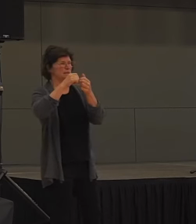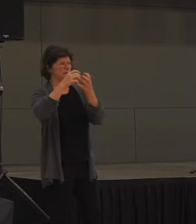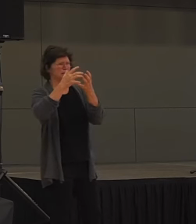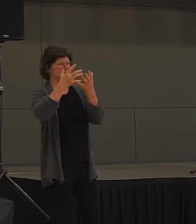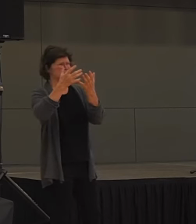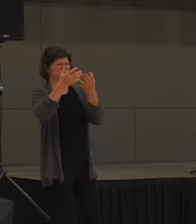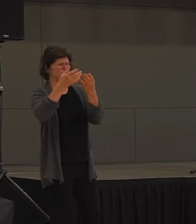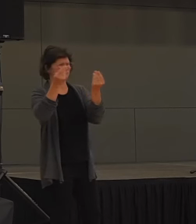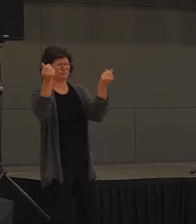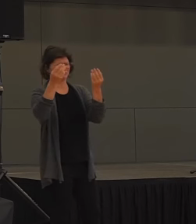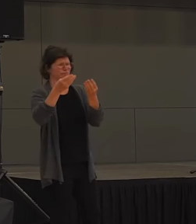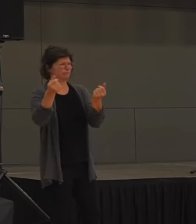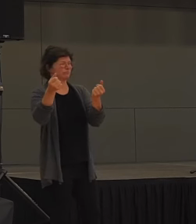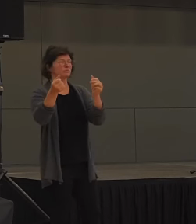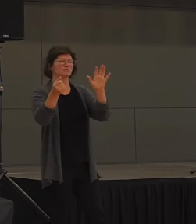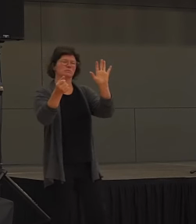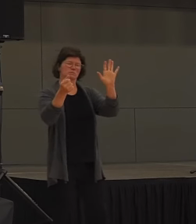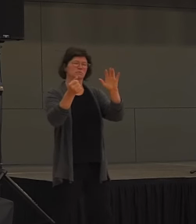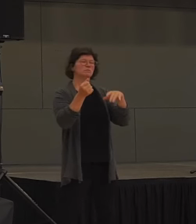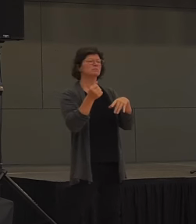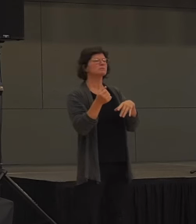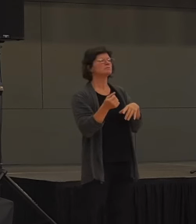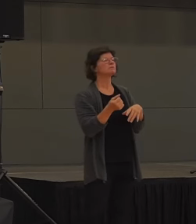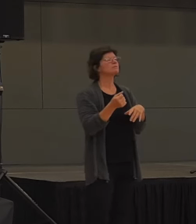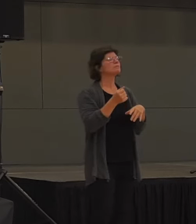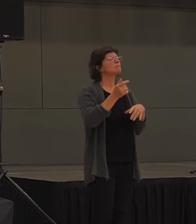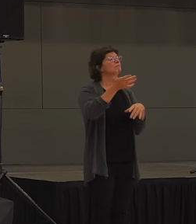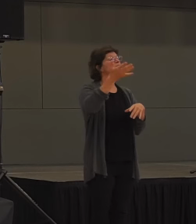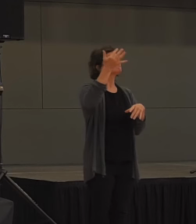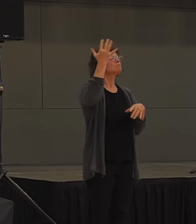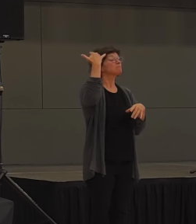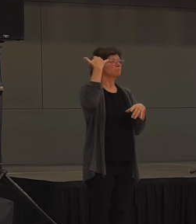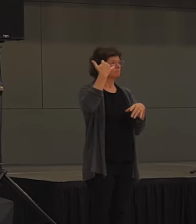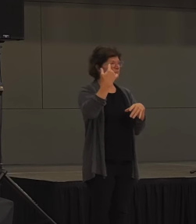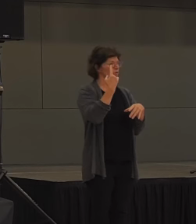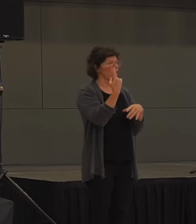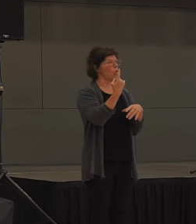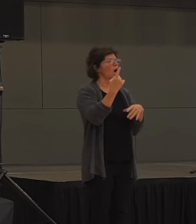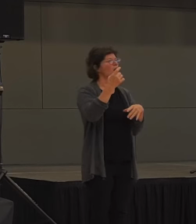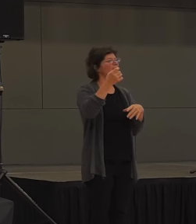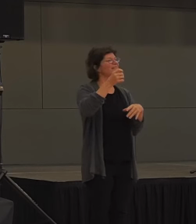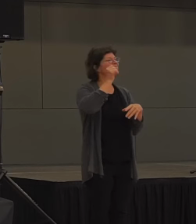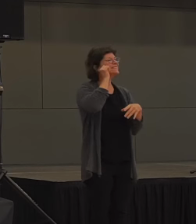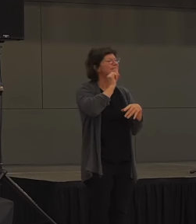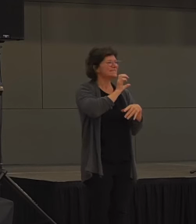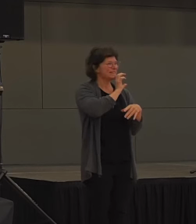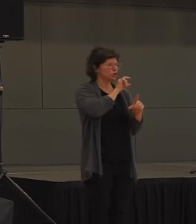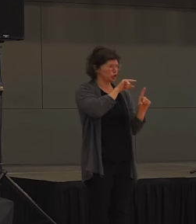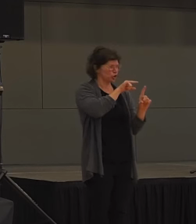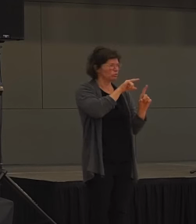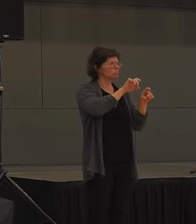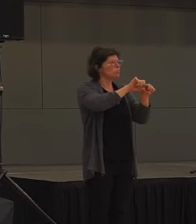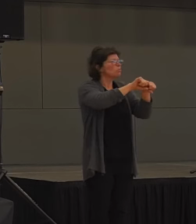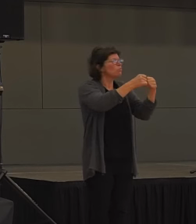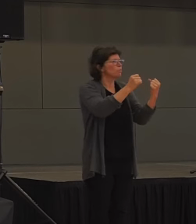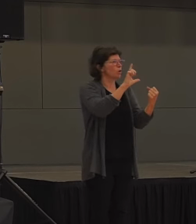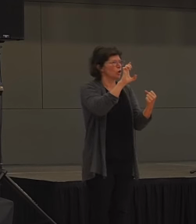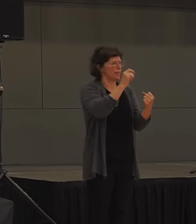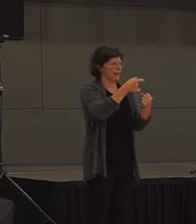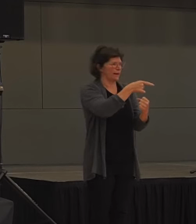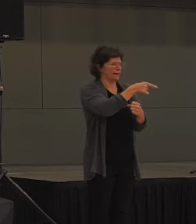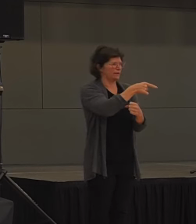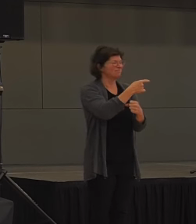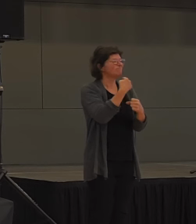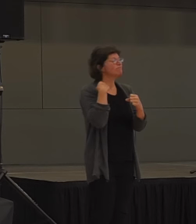years ago, one of my elders broke her leg, and I went to the hospital to see her.